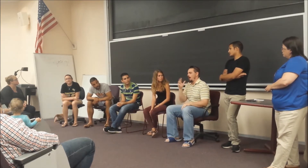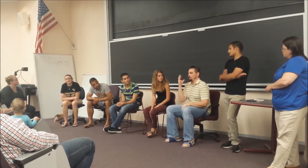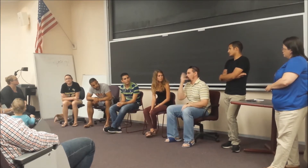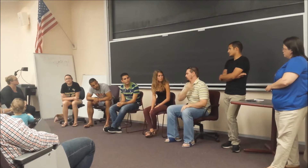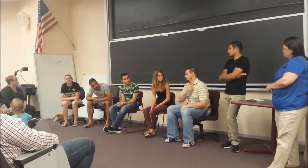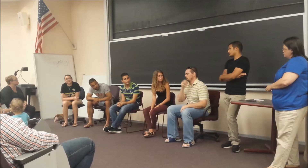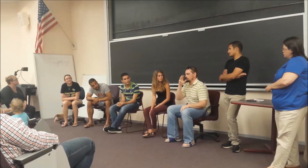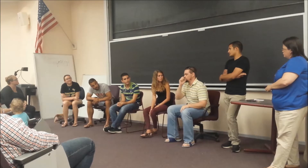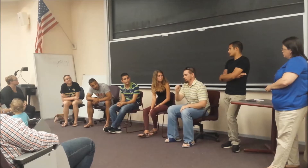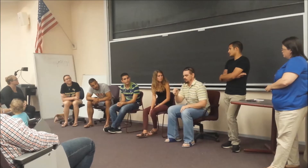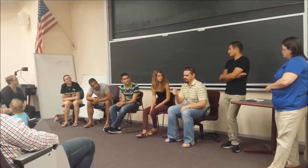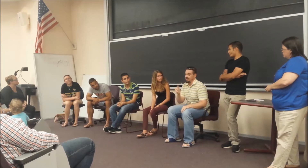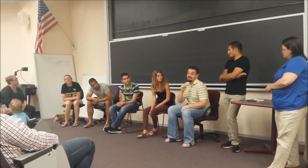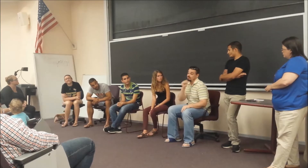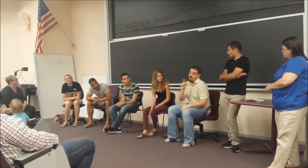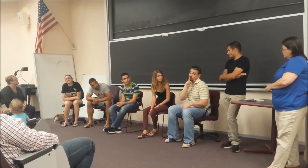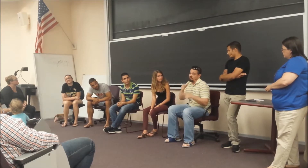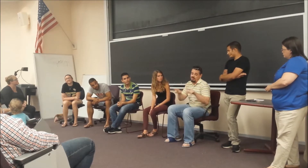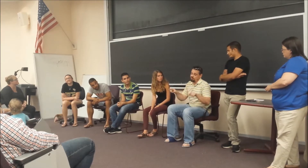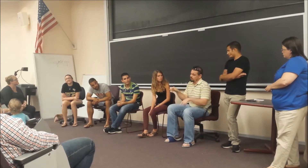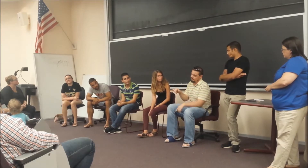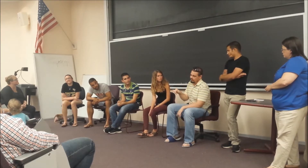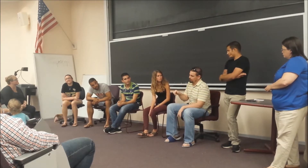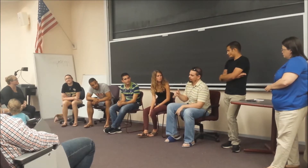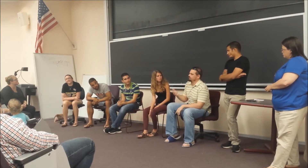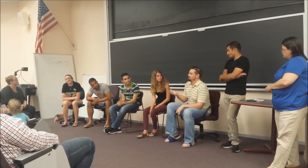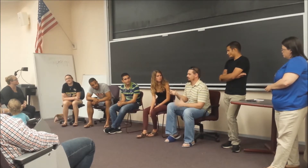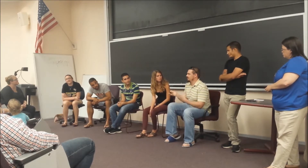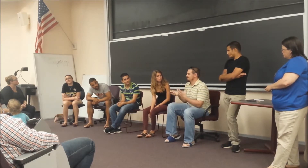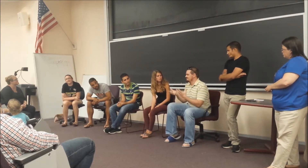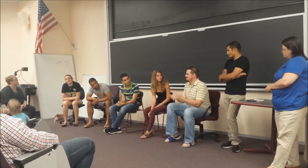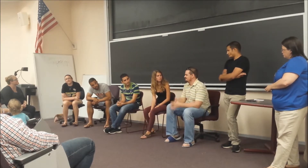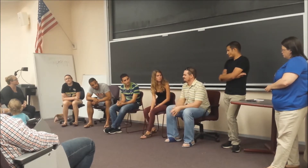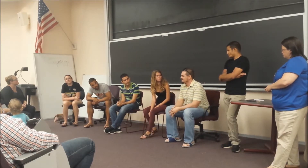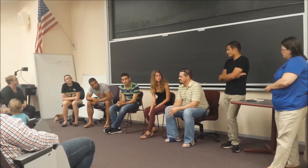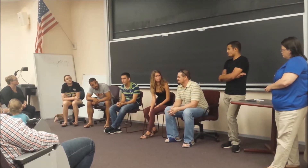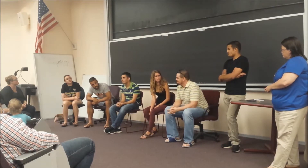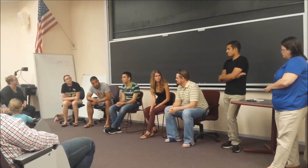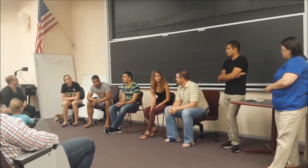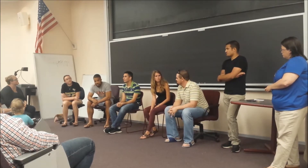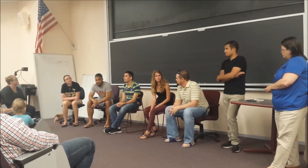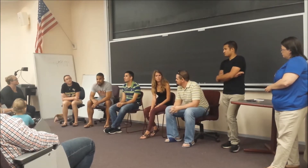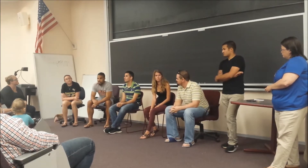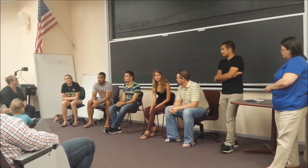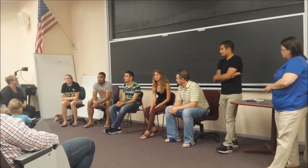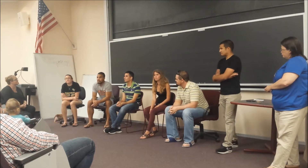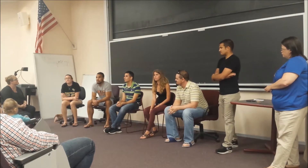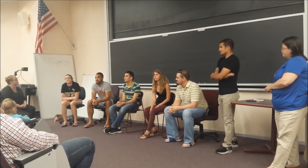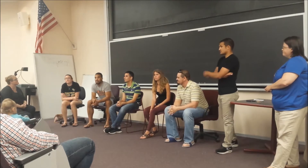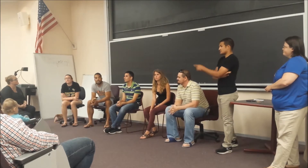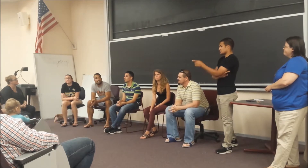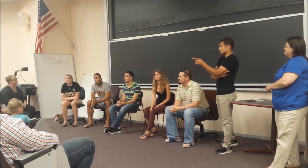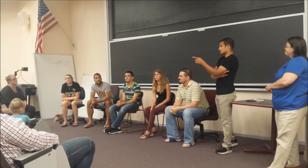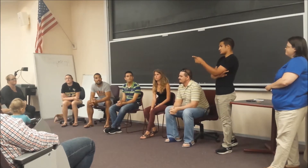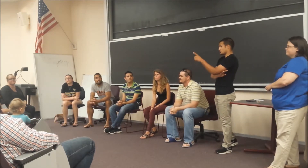become boring sometimes. It's not as beautiful as ASL, nor as fascinating as my language. So,